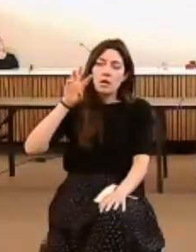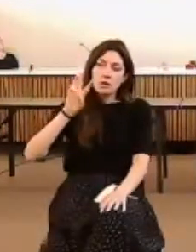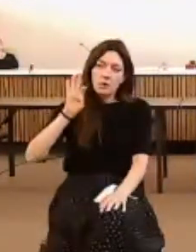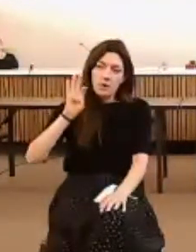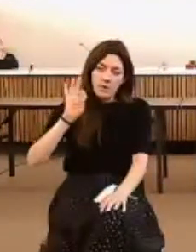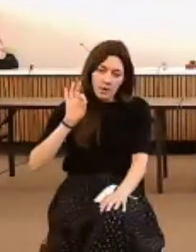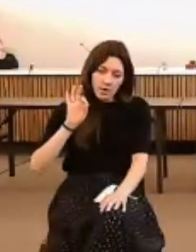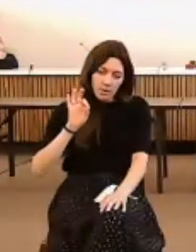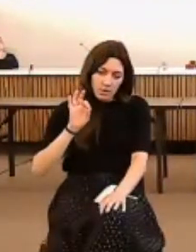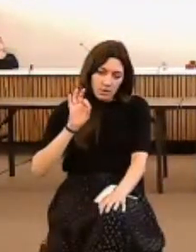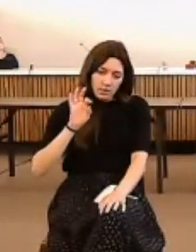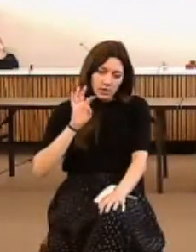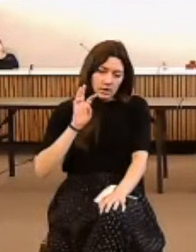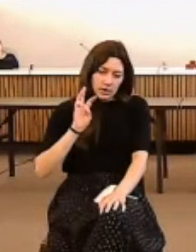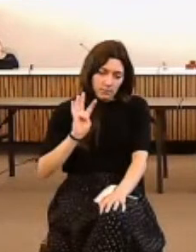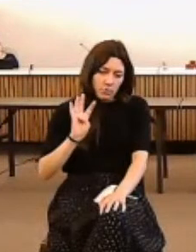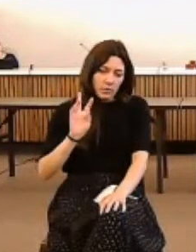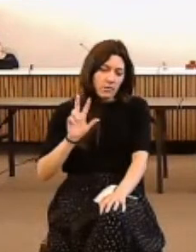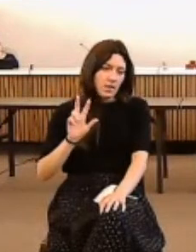643,